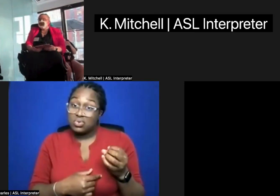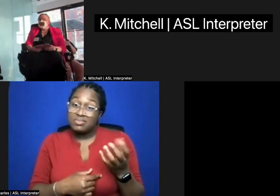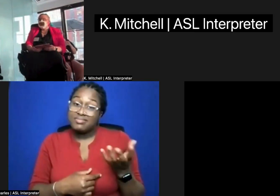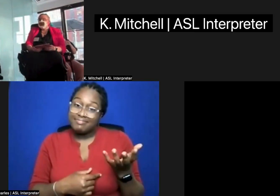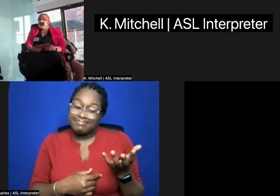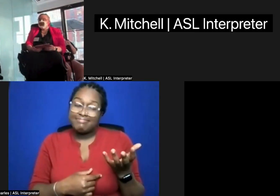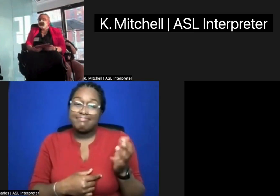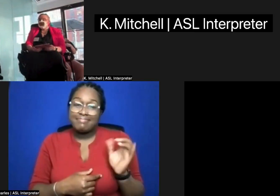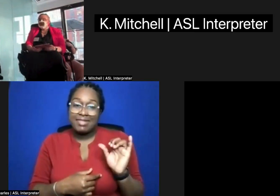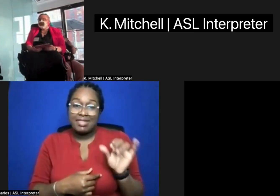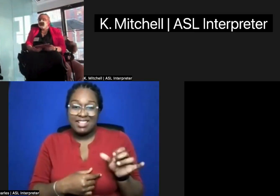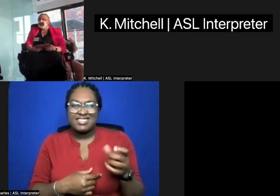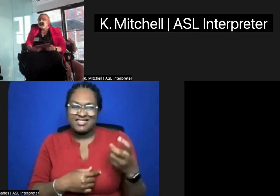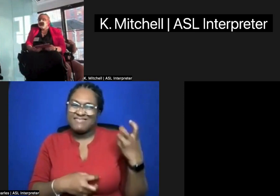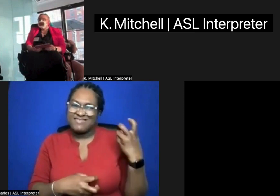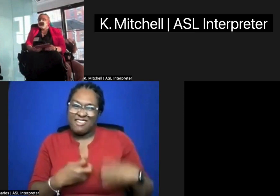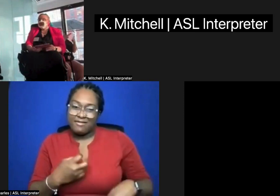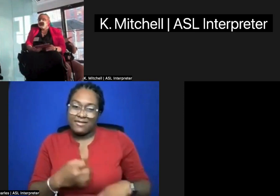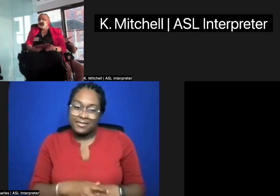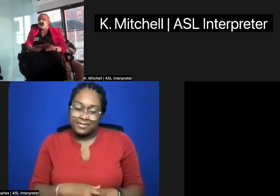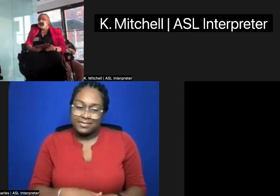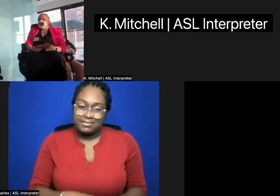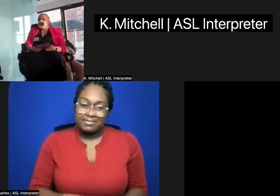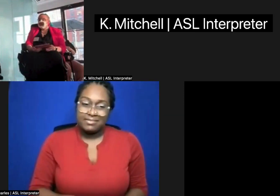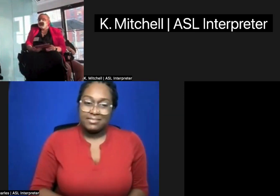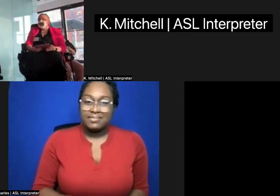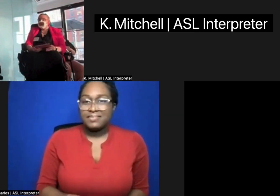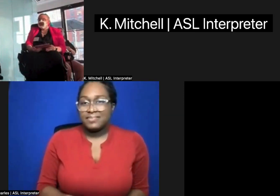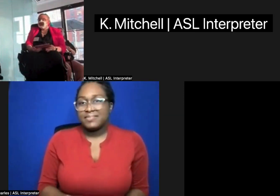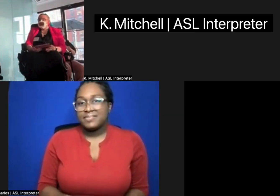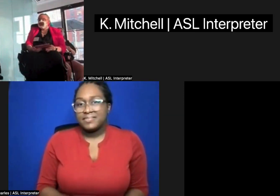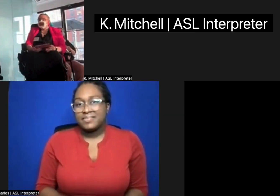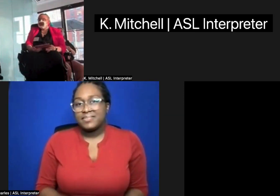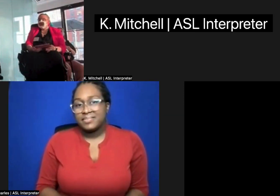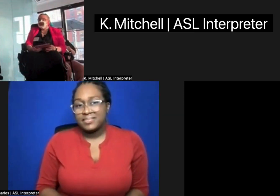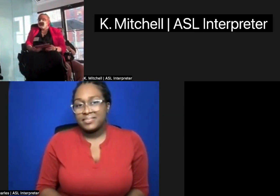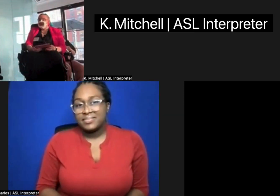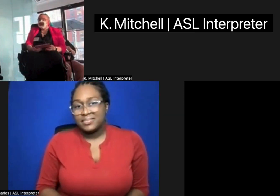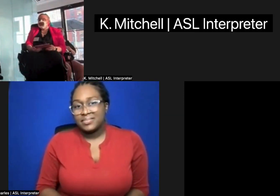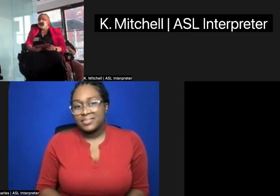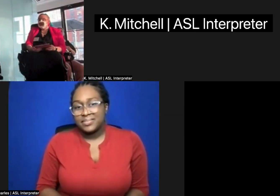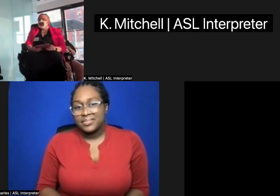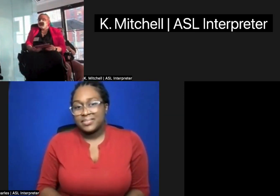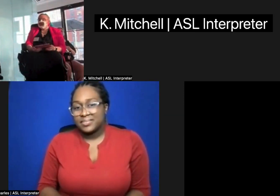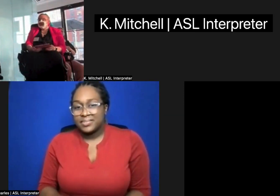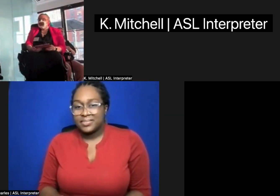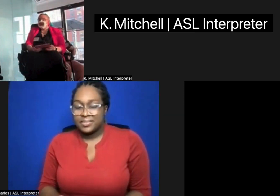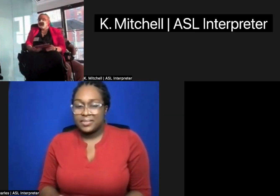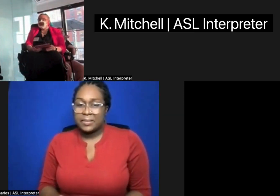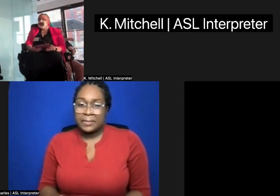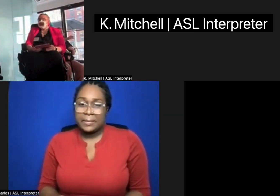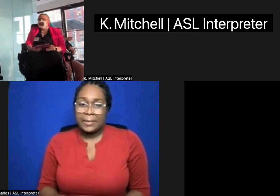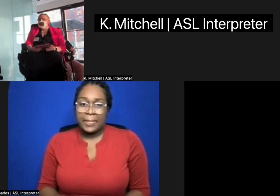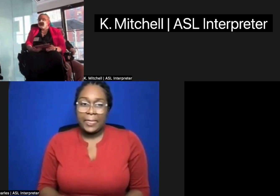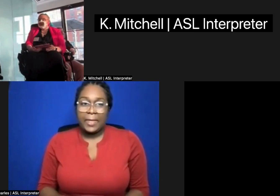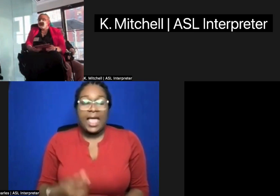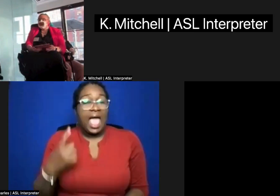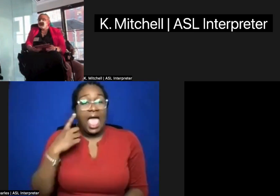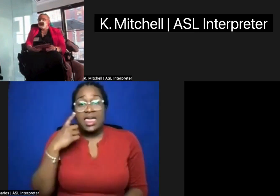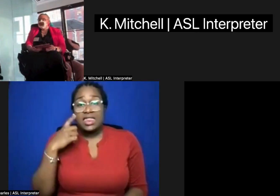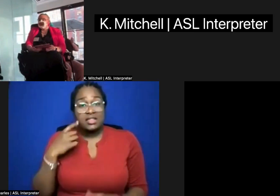can be a tough thing to navigate. But yeah, I think really just being